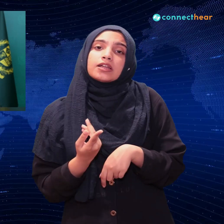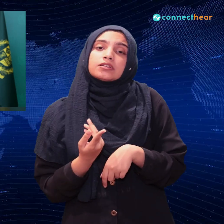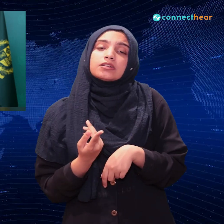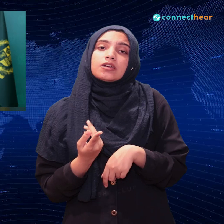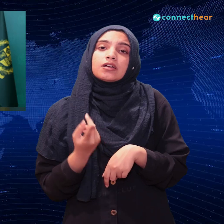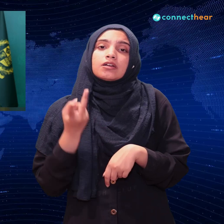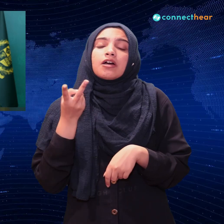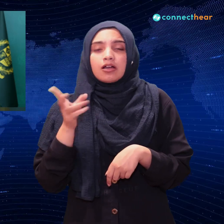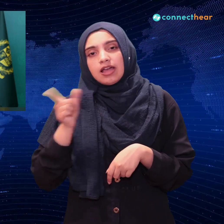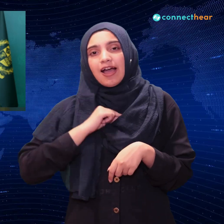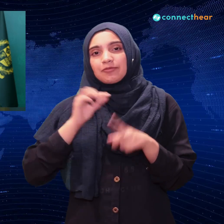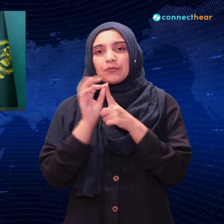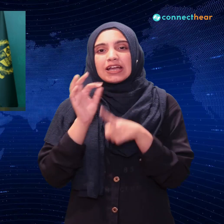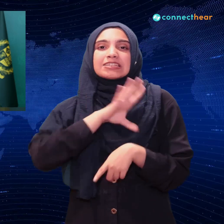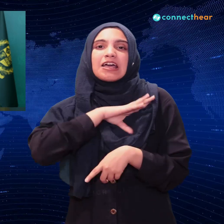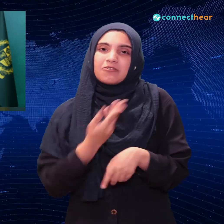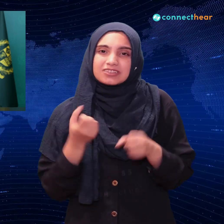Pakistan. Between